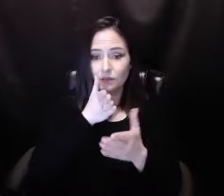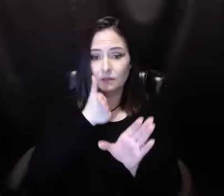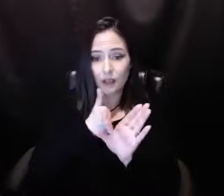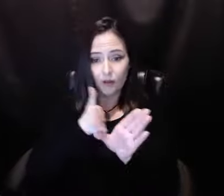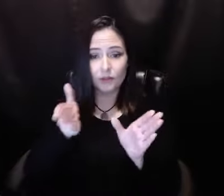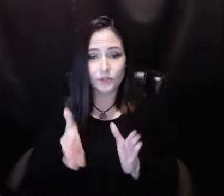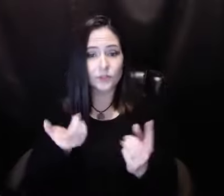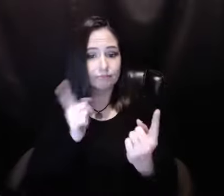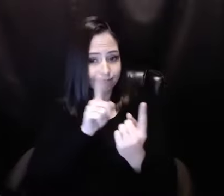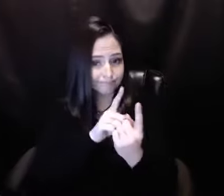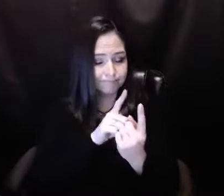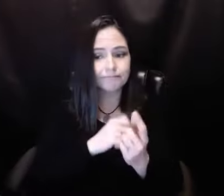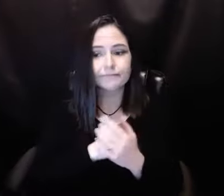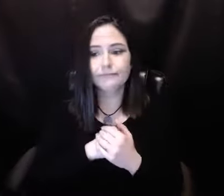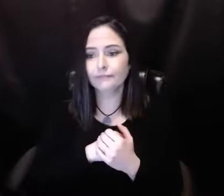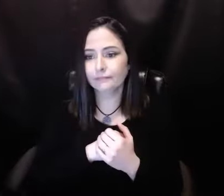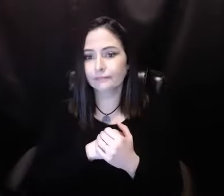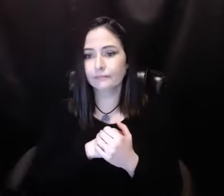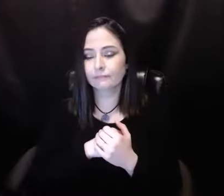Bye bye to the psychologist.